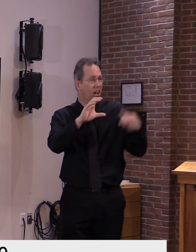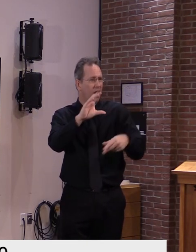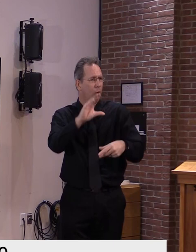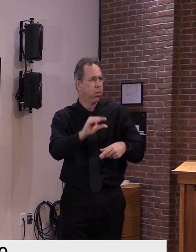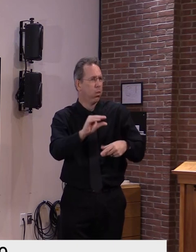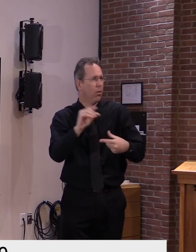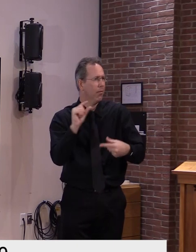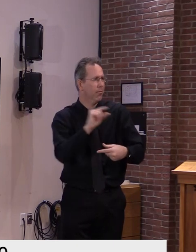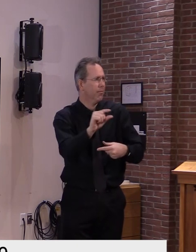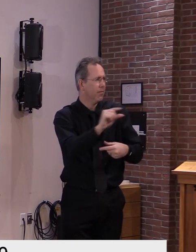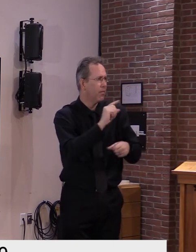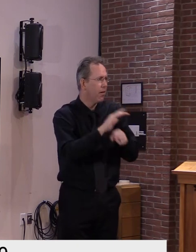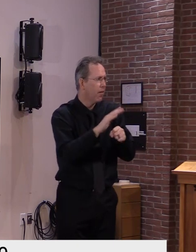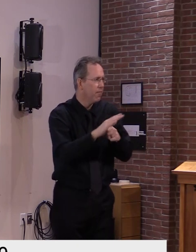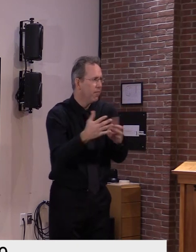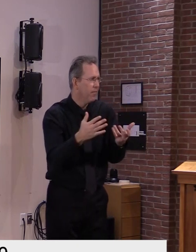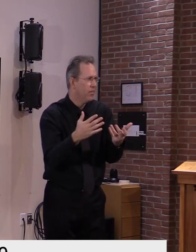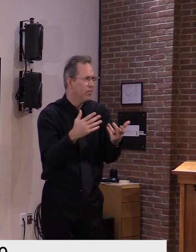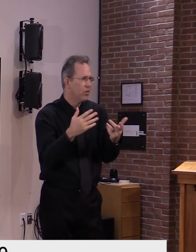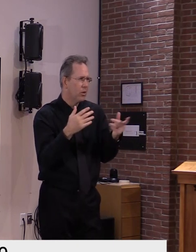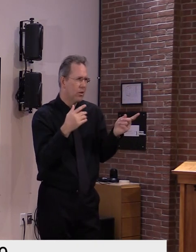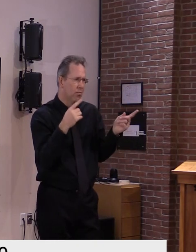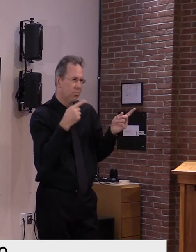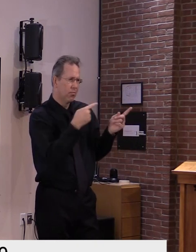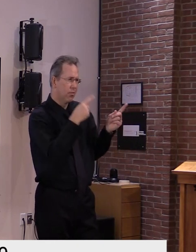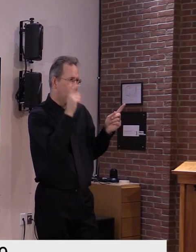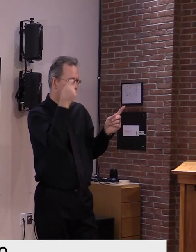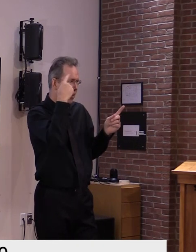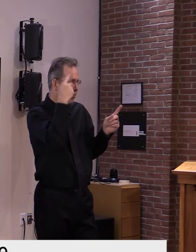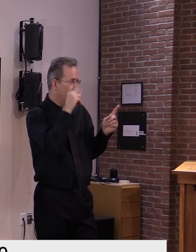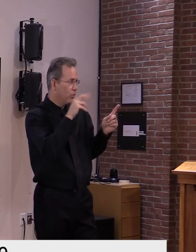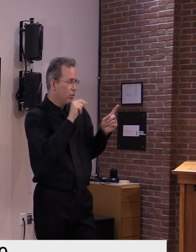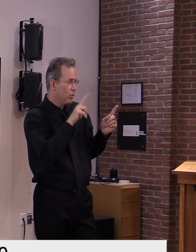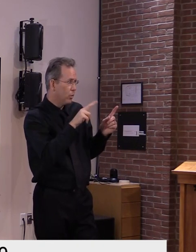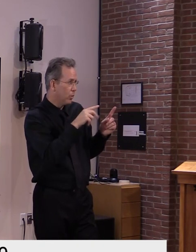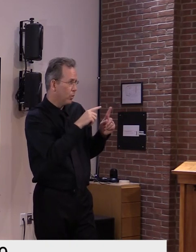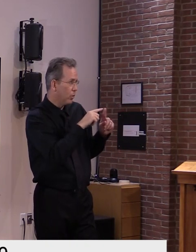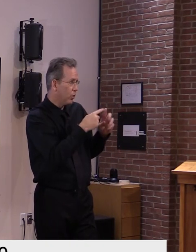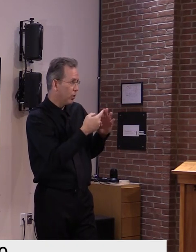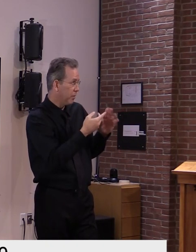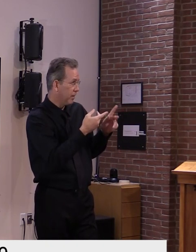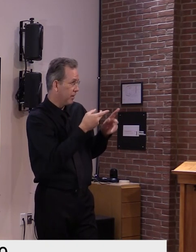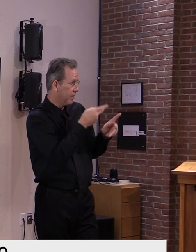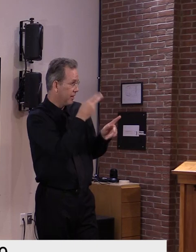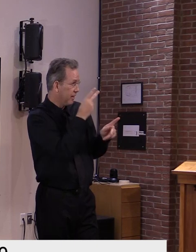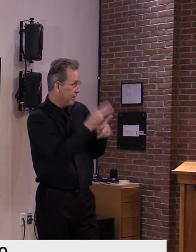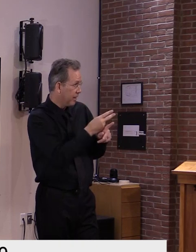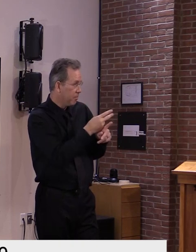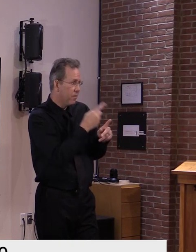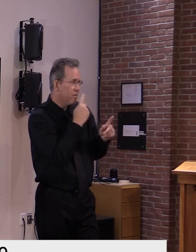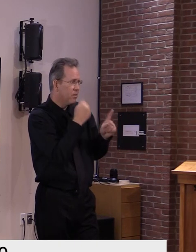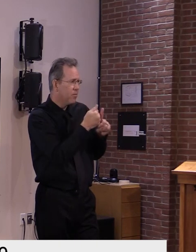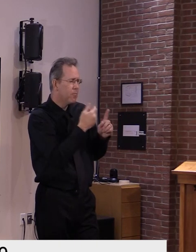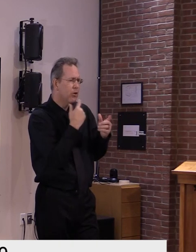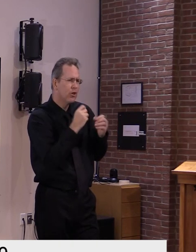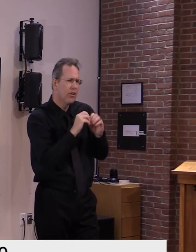Sununu's, whether he's just allowing them to keep the rooms and meals tax. Is that what he's doing?